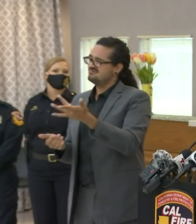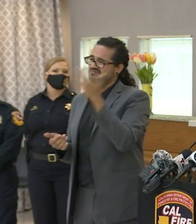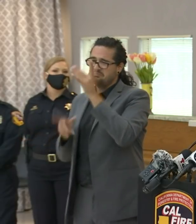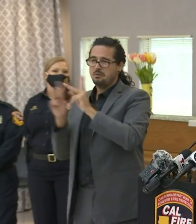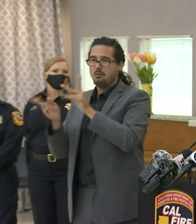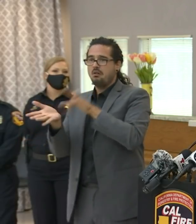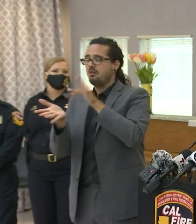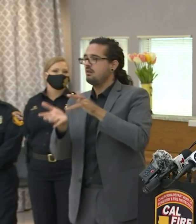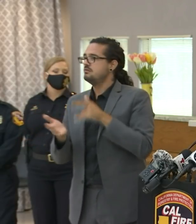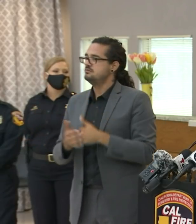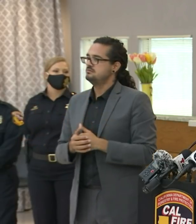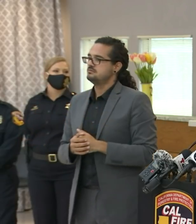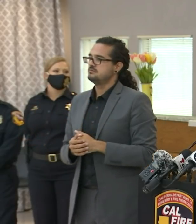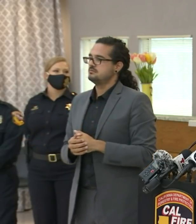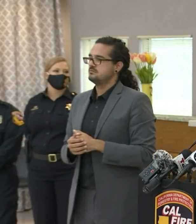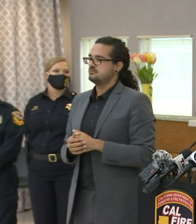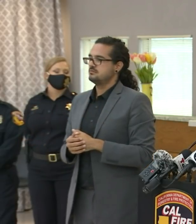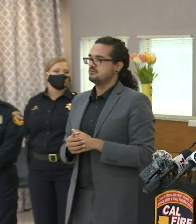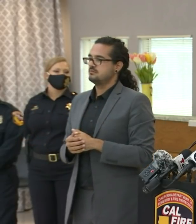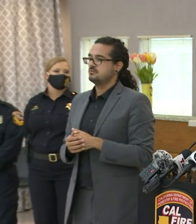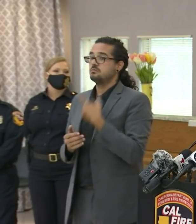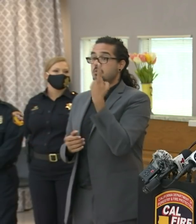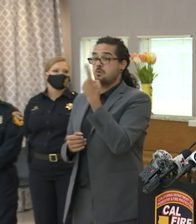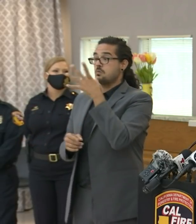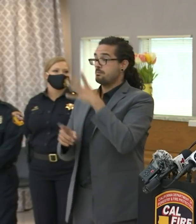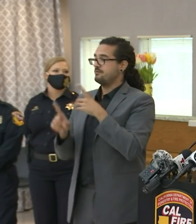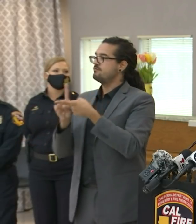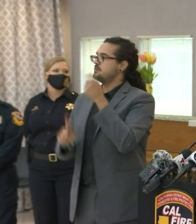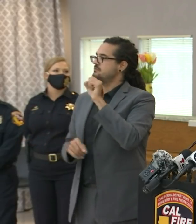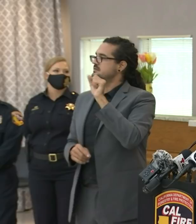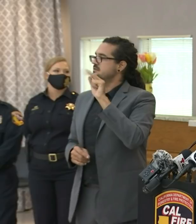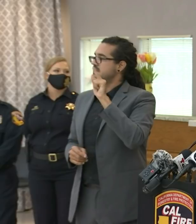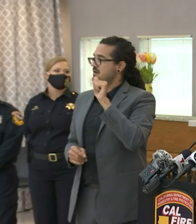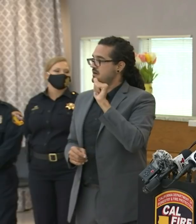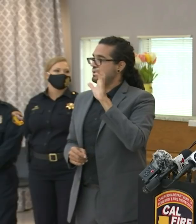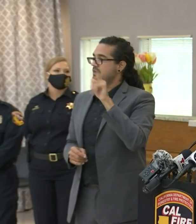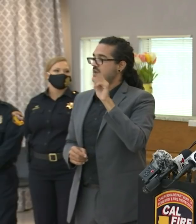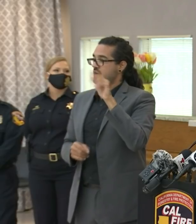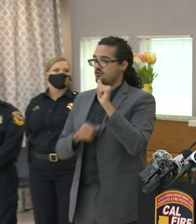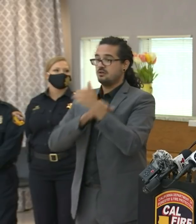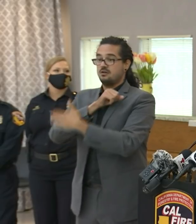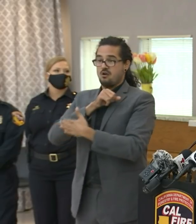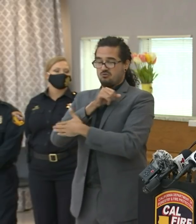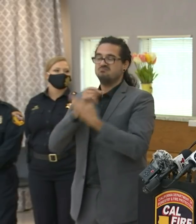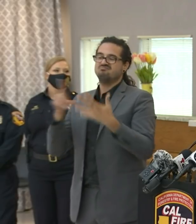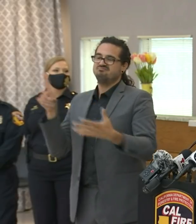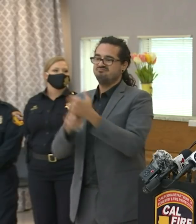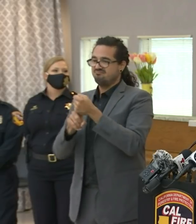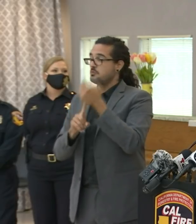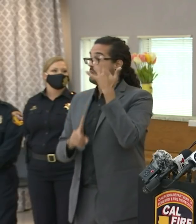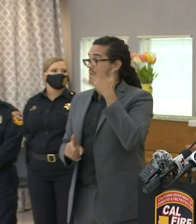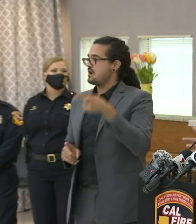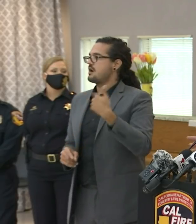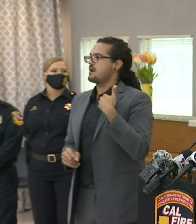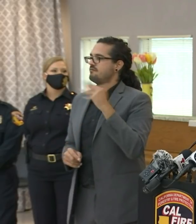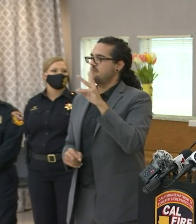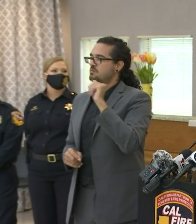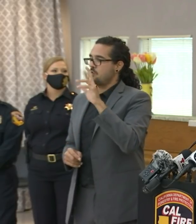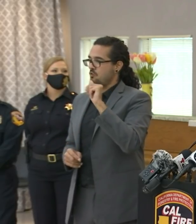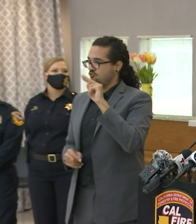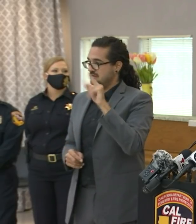zone, and she was arrested. She had a warrant. We also arrested a man from Alameda County. He was in Boulder Creek, had a police